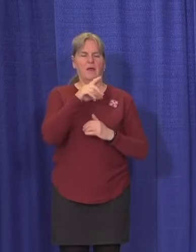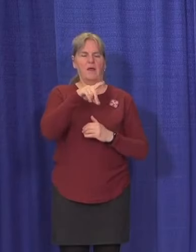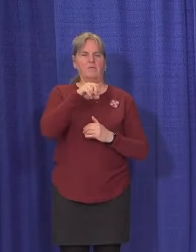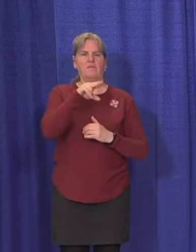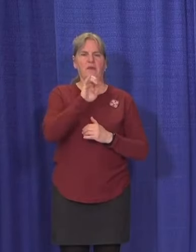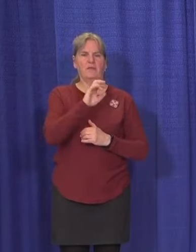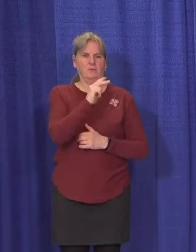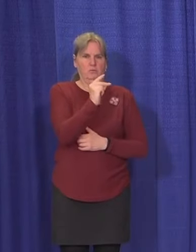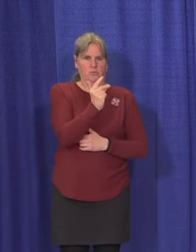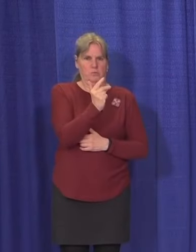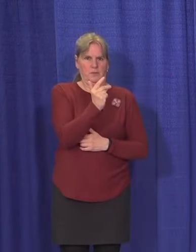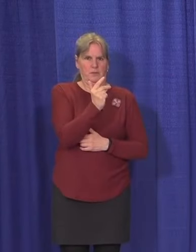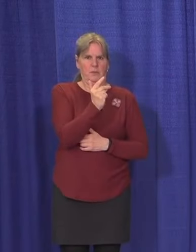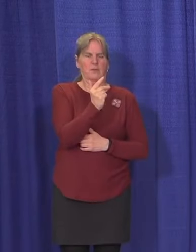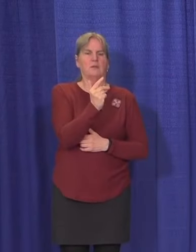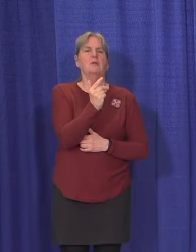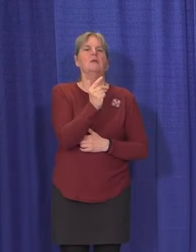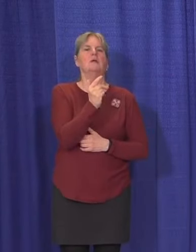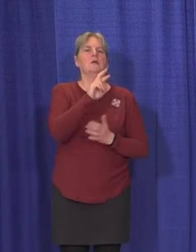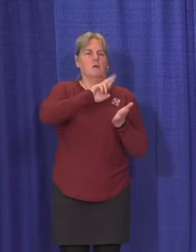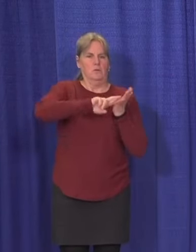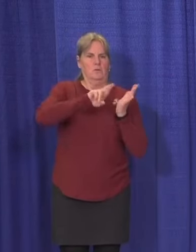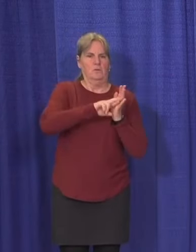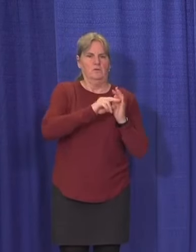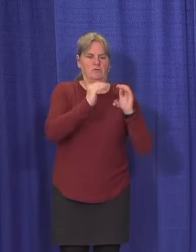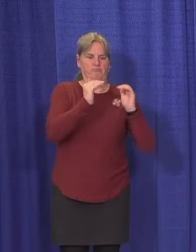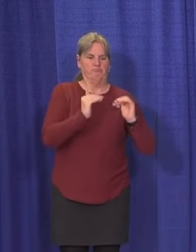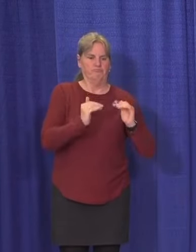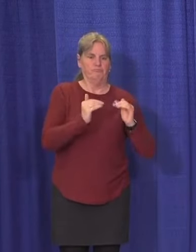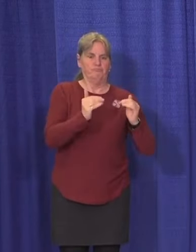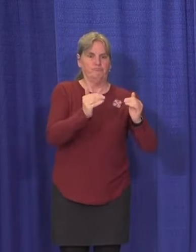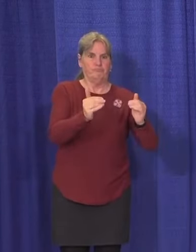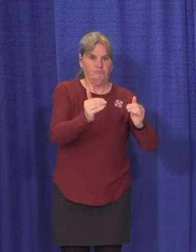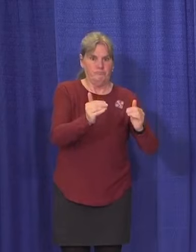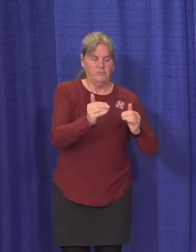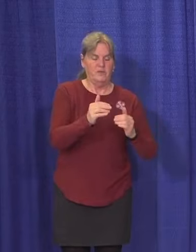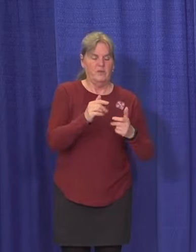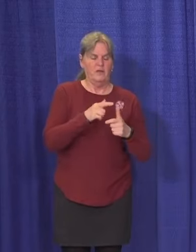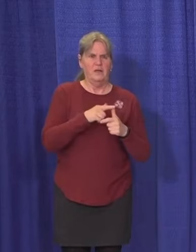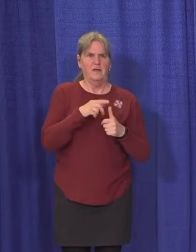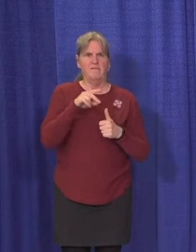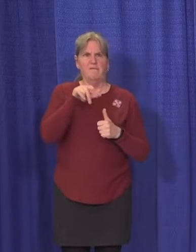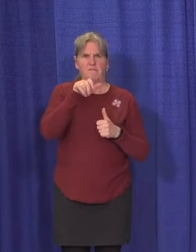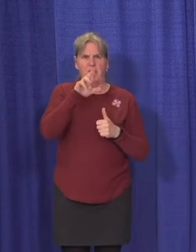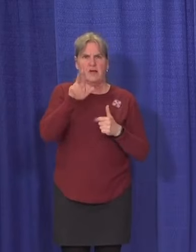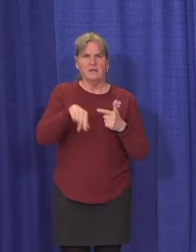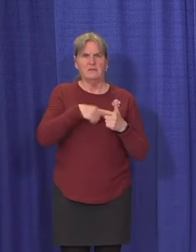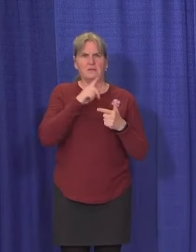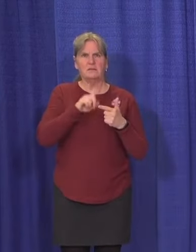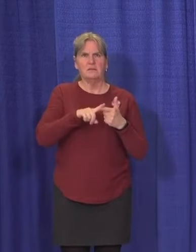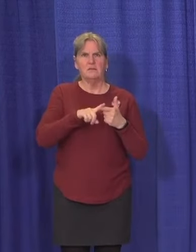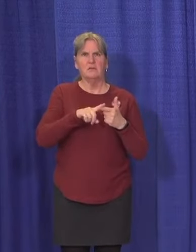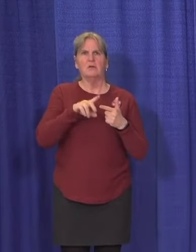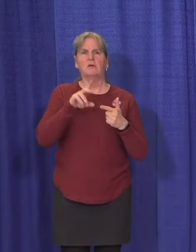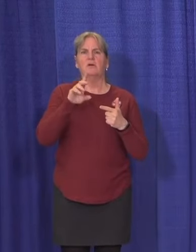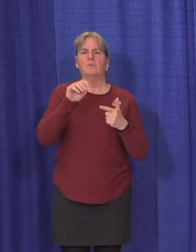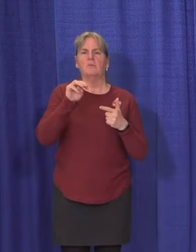not in progress for Pfizer, Moderna, and I believe for AstraZeneca as